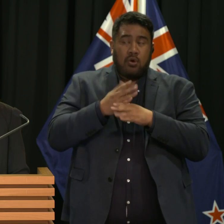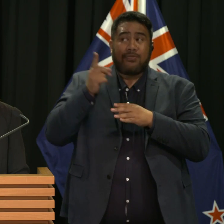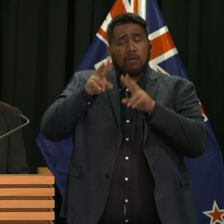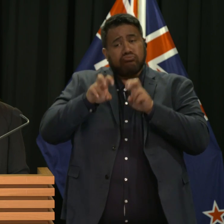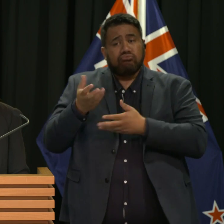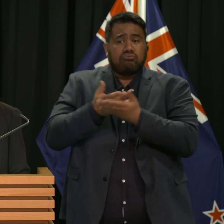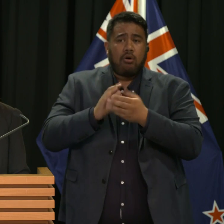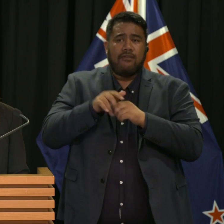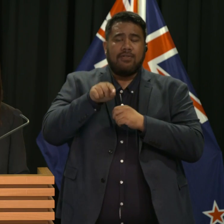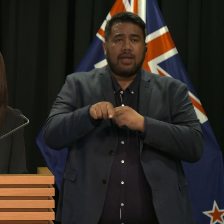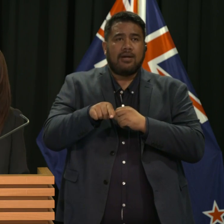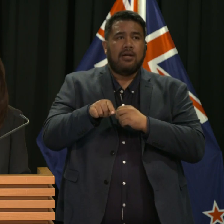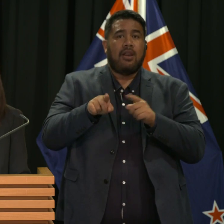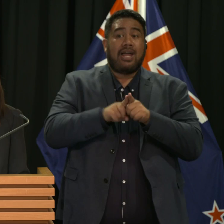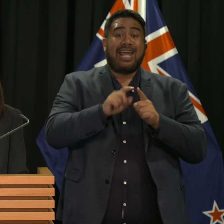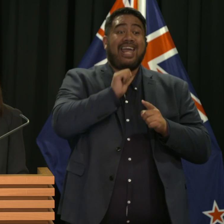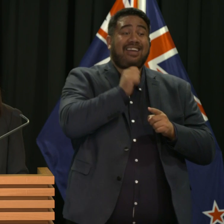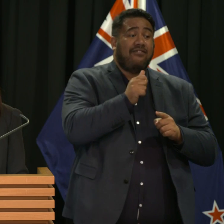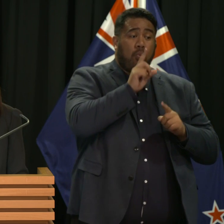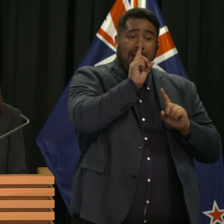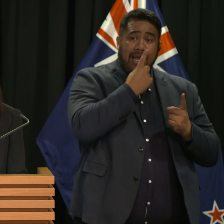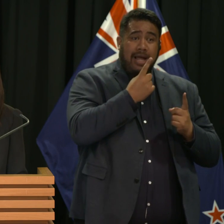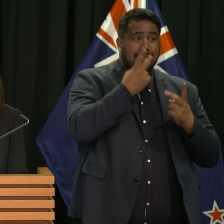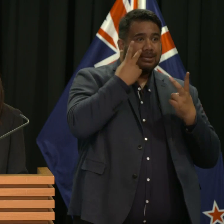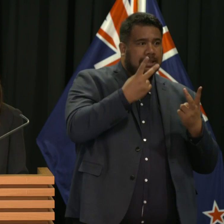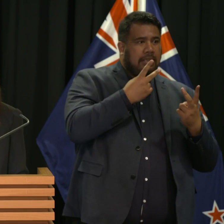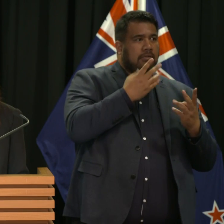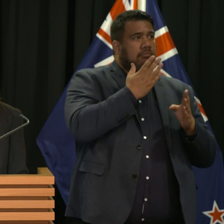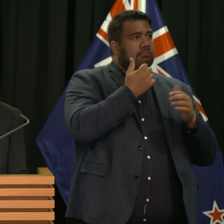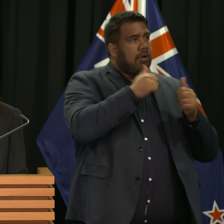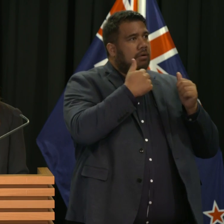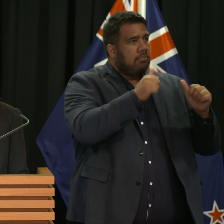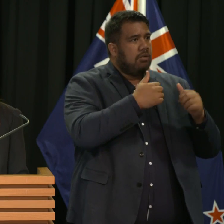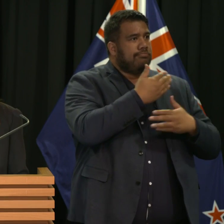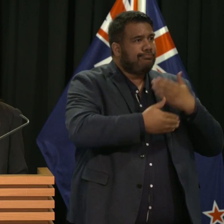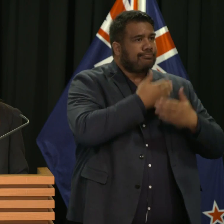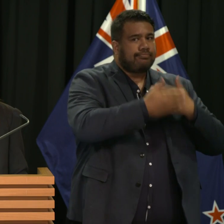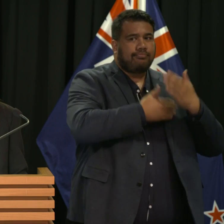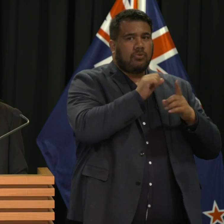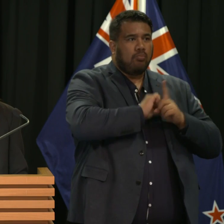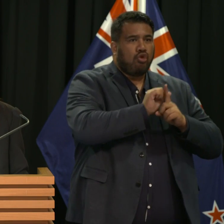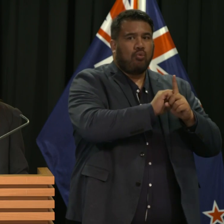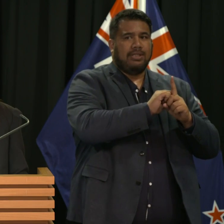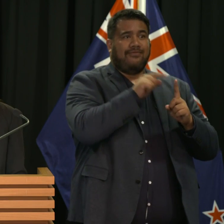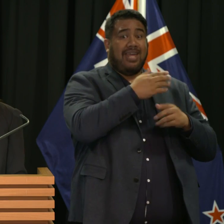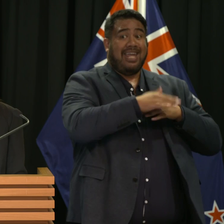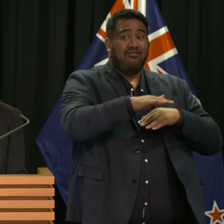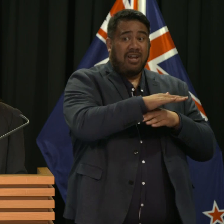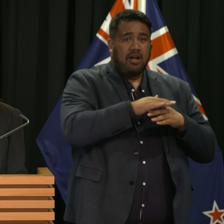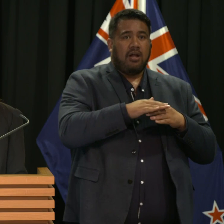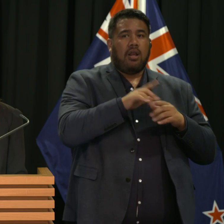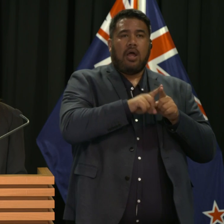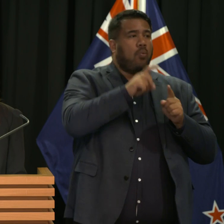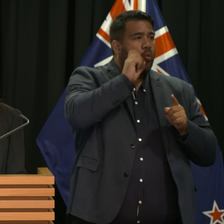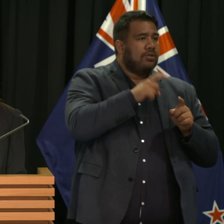explored options if we weren't able to see progress in the areas that they were analysing, such as